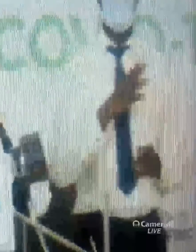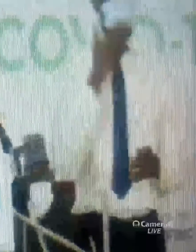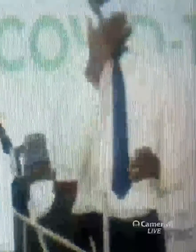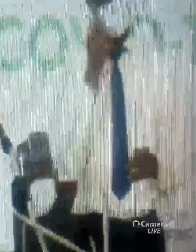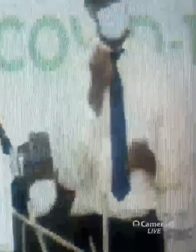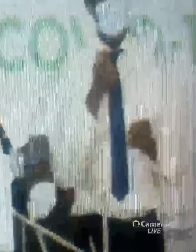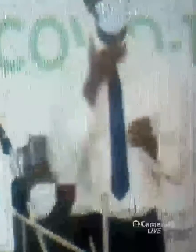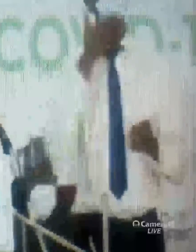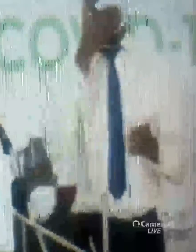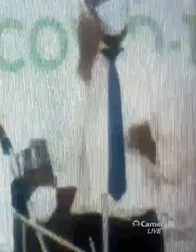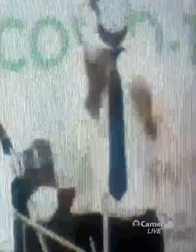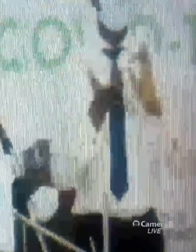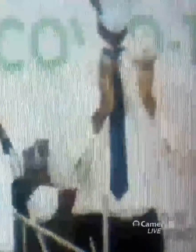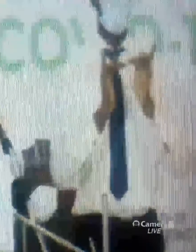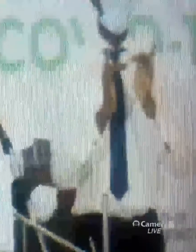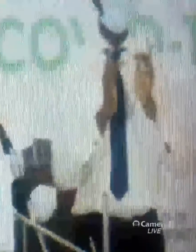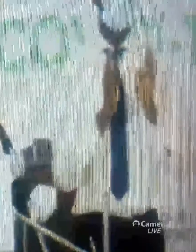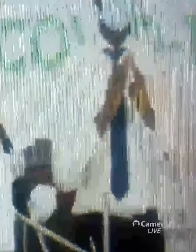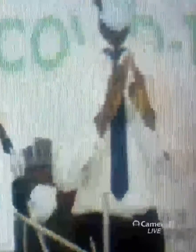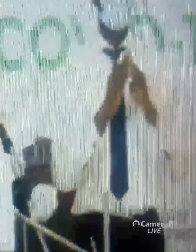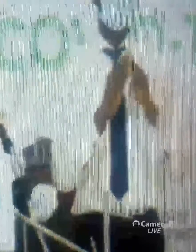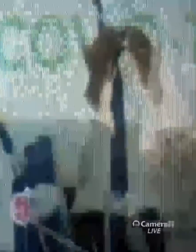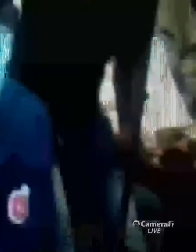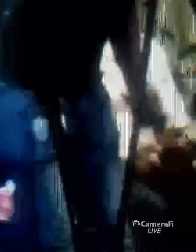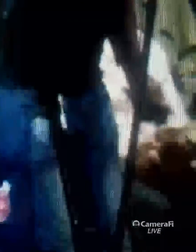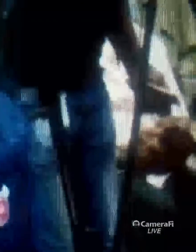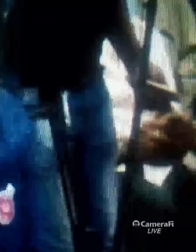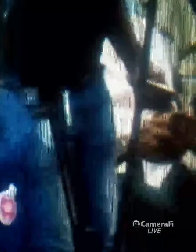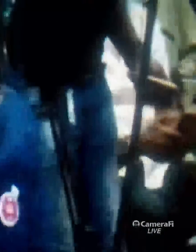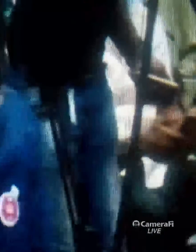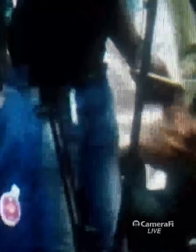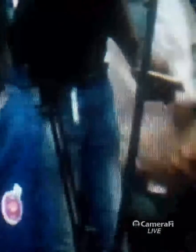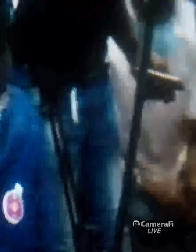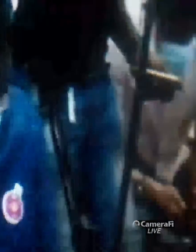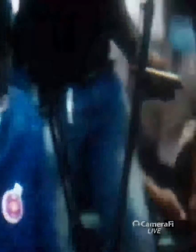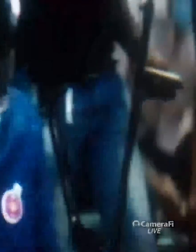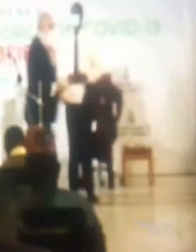need to do what is necessary to be done. Thank you.